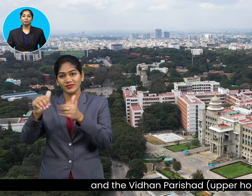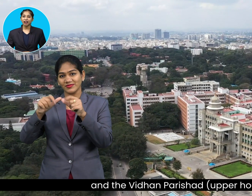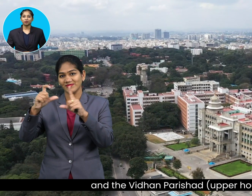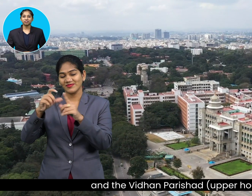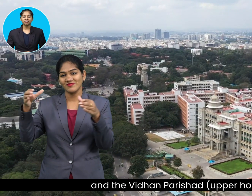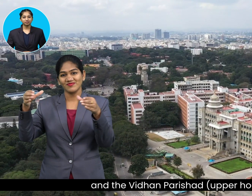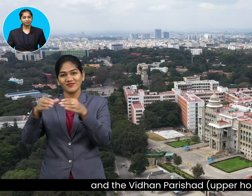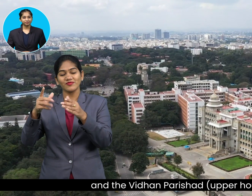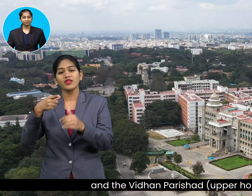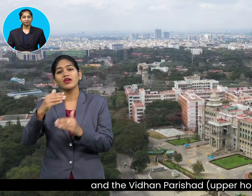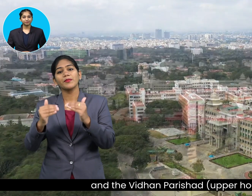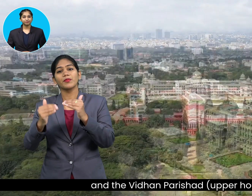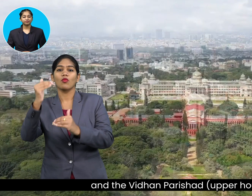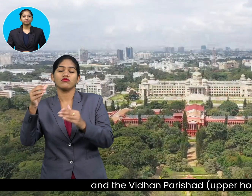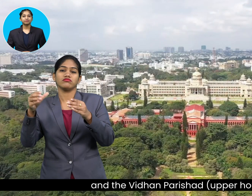Upper House.